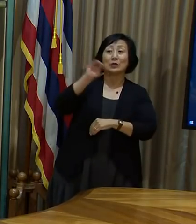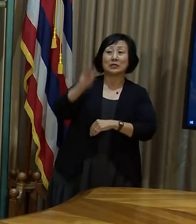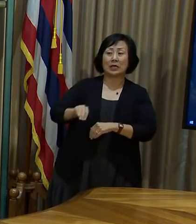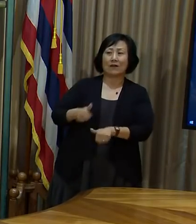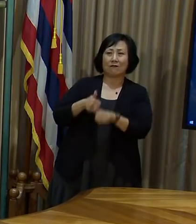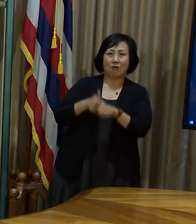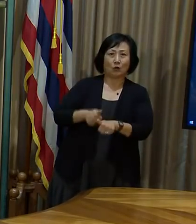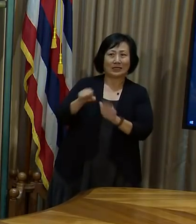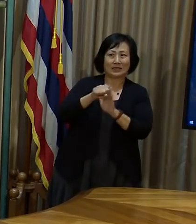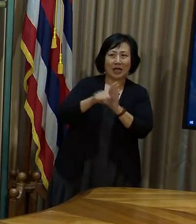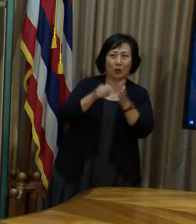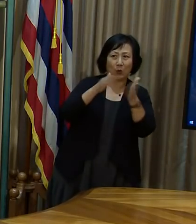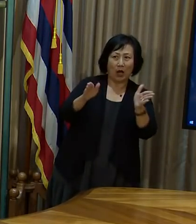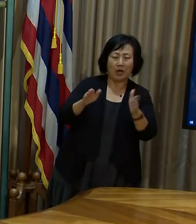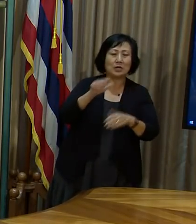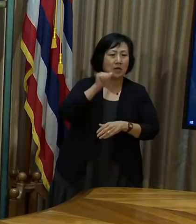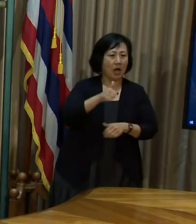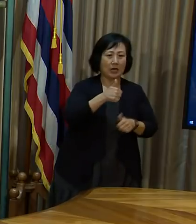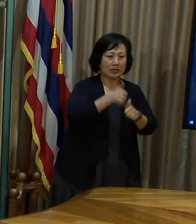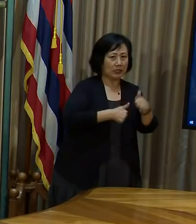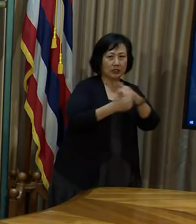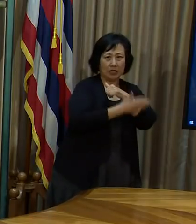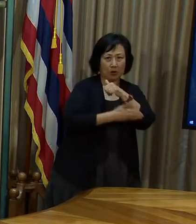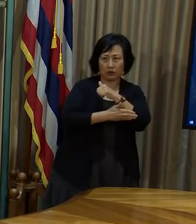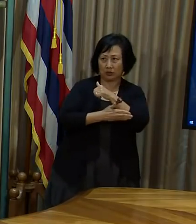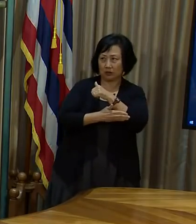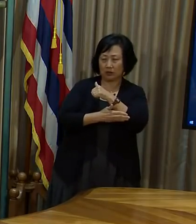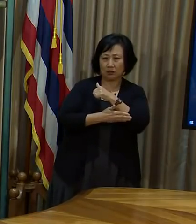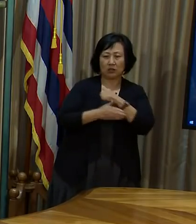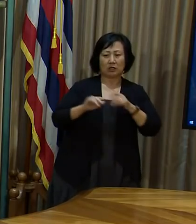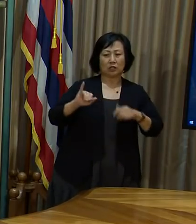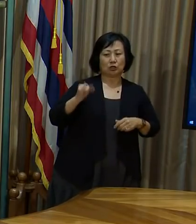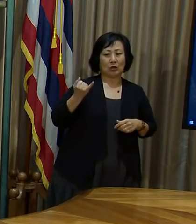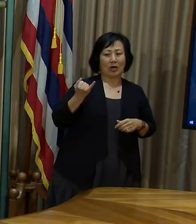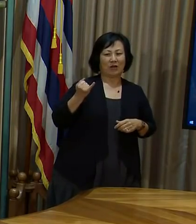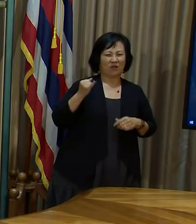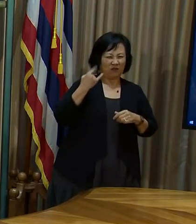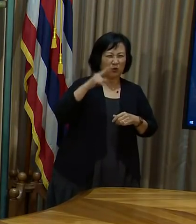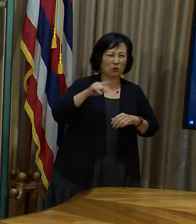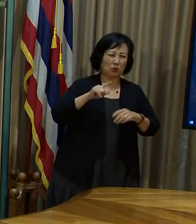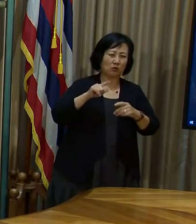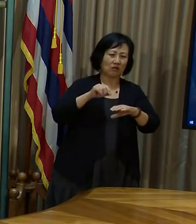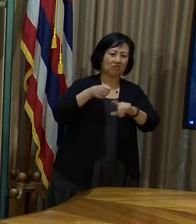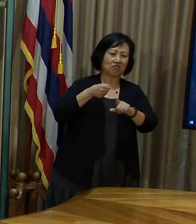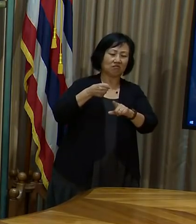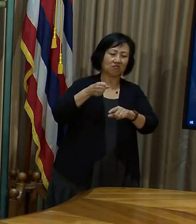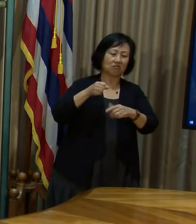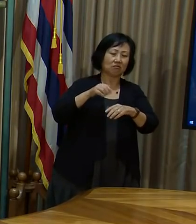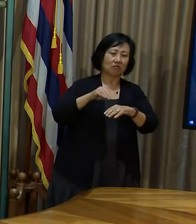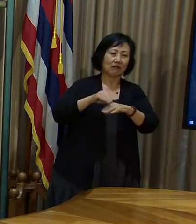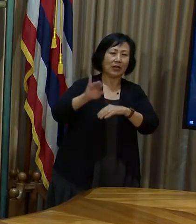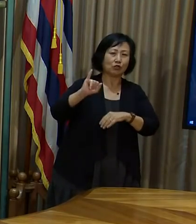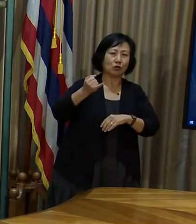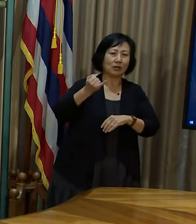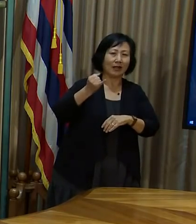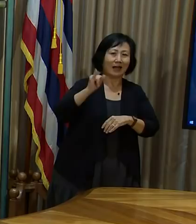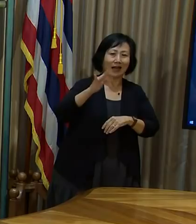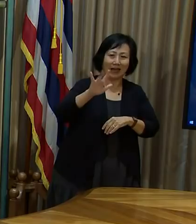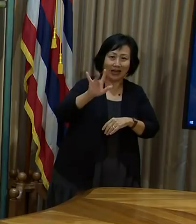statewide average, not the county by county average for these July 8th changes and Tier 6?